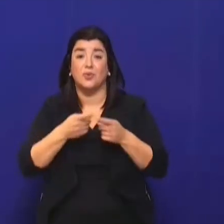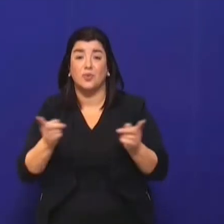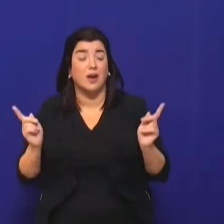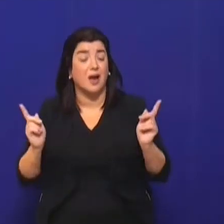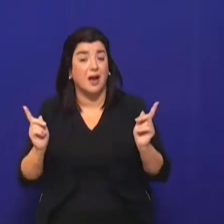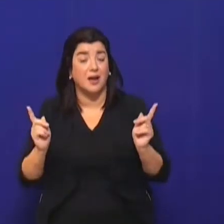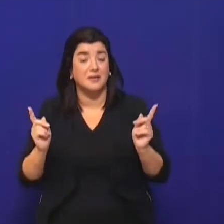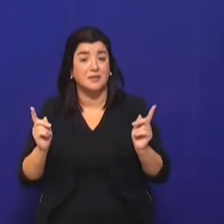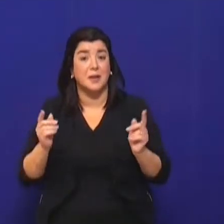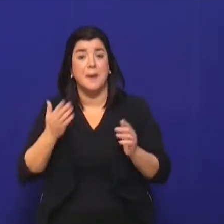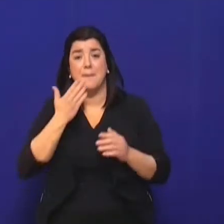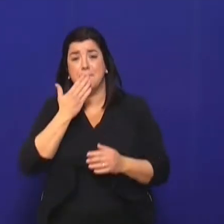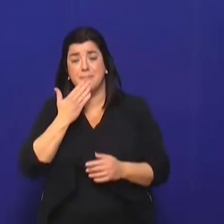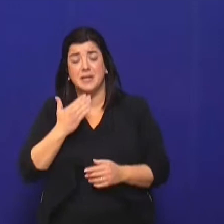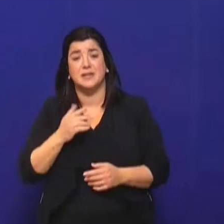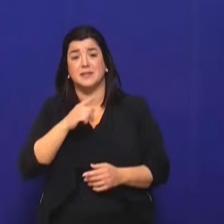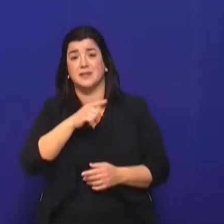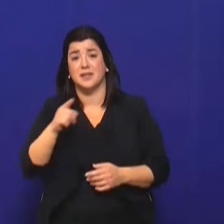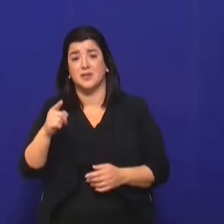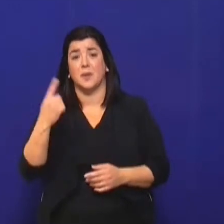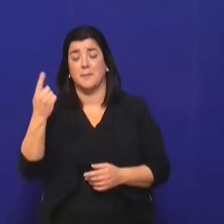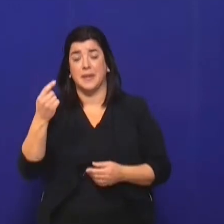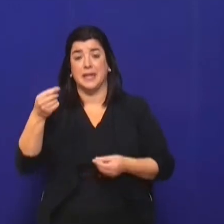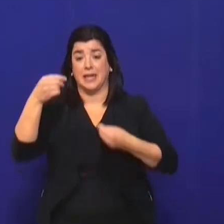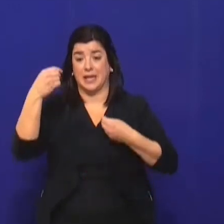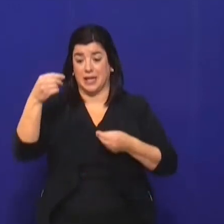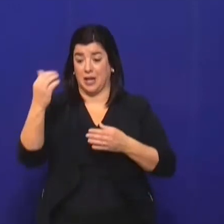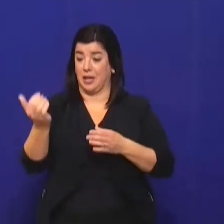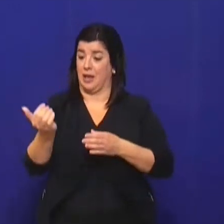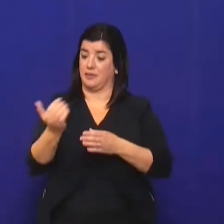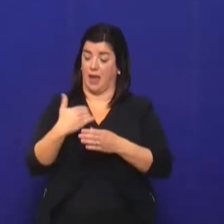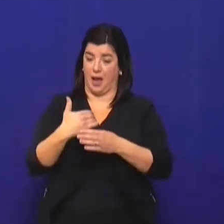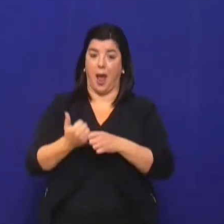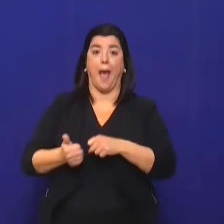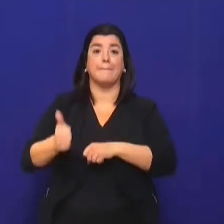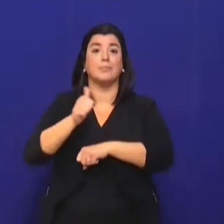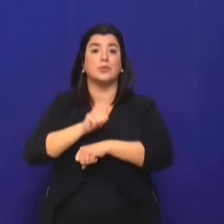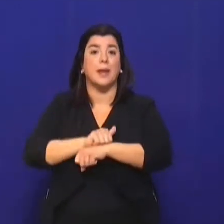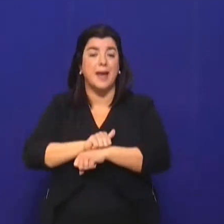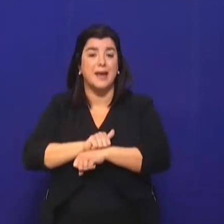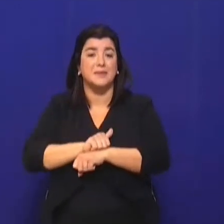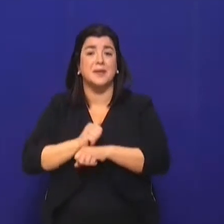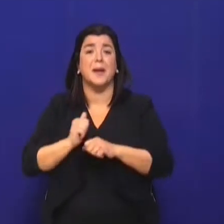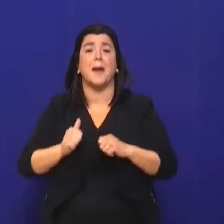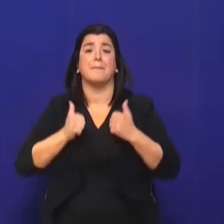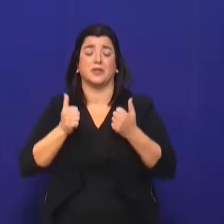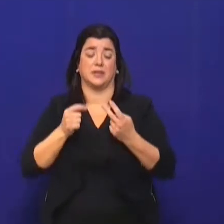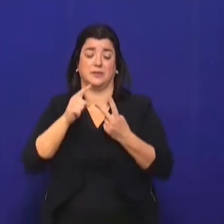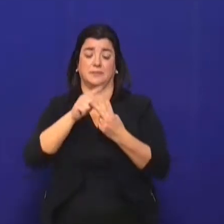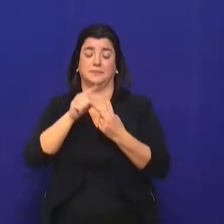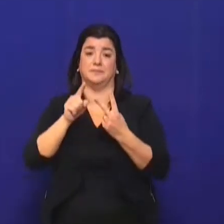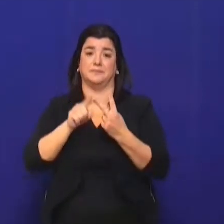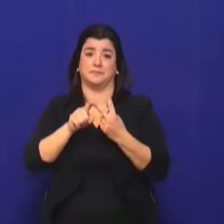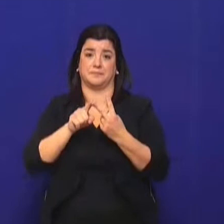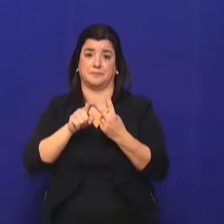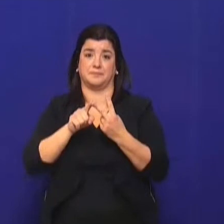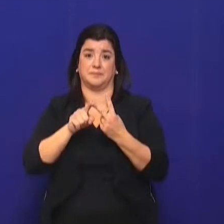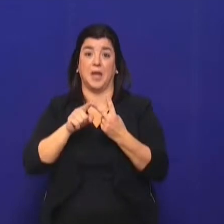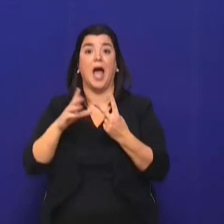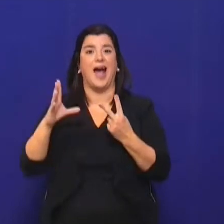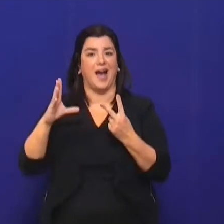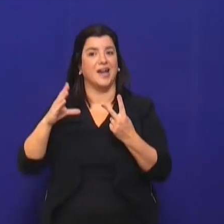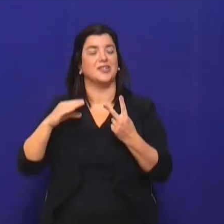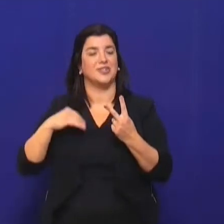dejjem infakkarkom. Dawk in-nies li rċivejtu l-ittra l-appuntament importanti żewġ affarijiet. Taċċettaw